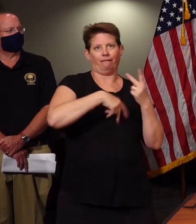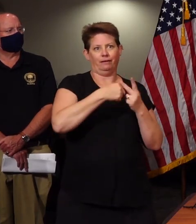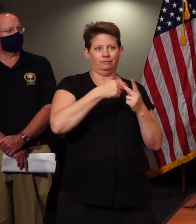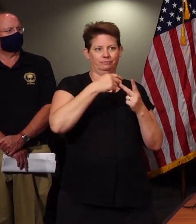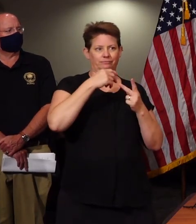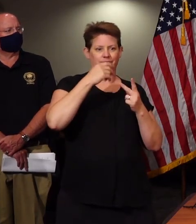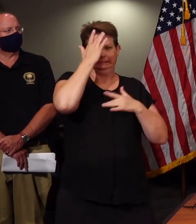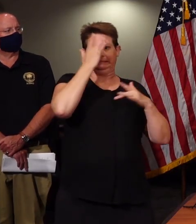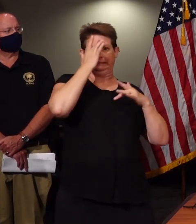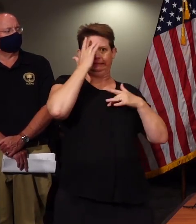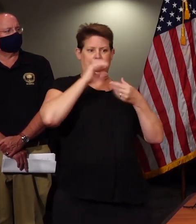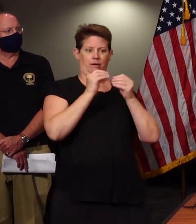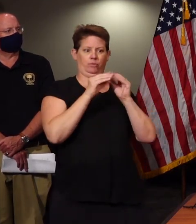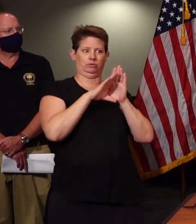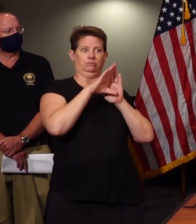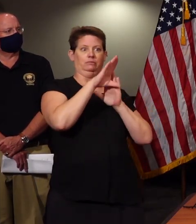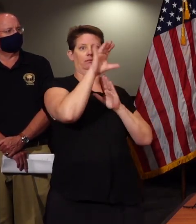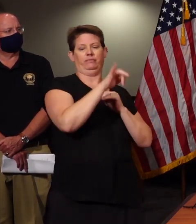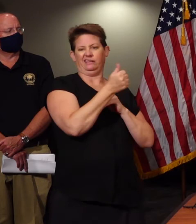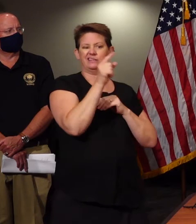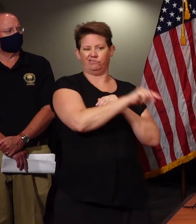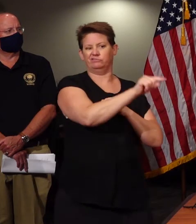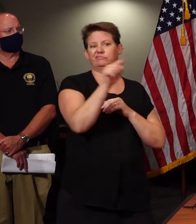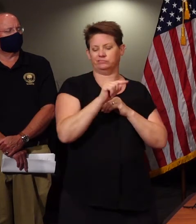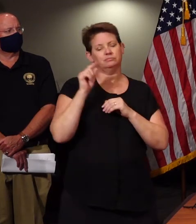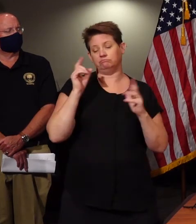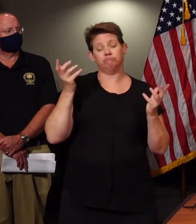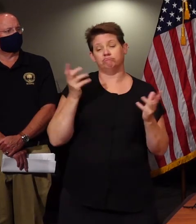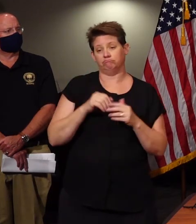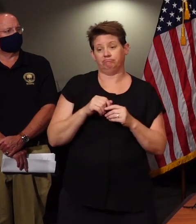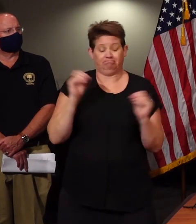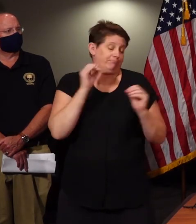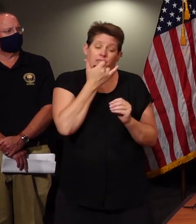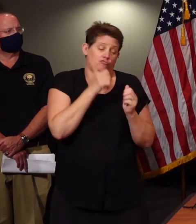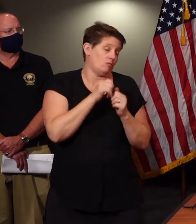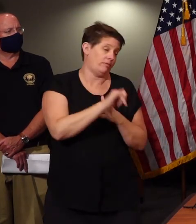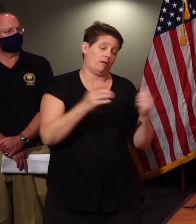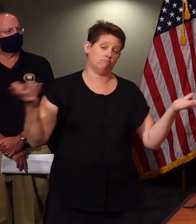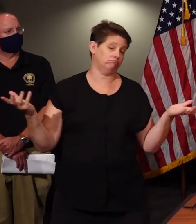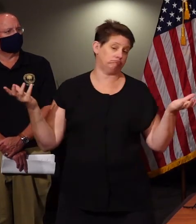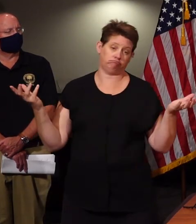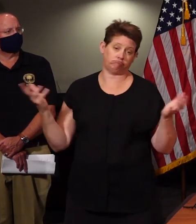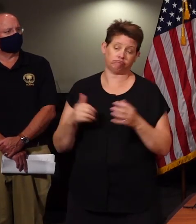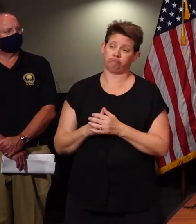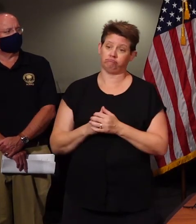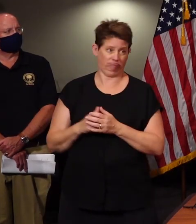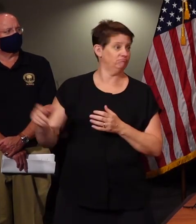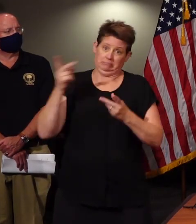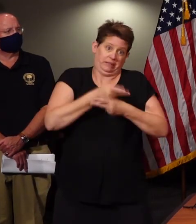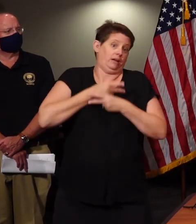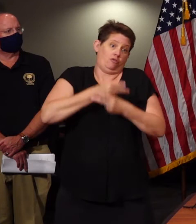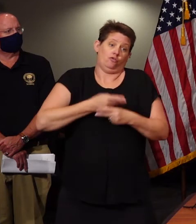rates, contagion rates that a number of other states are referring to. There's nothing wrong with that. I mean, everybody's being